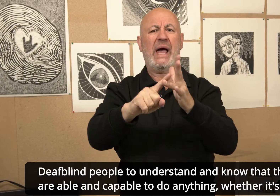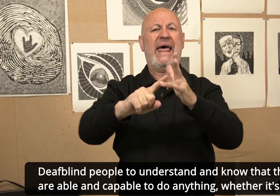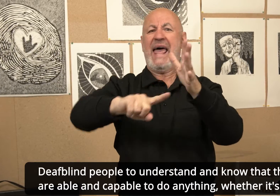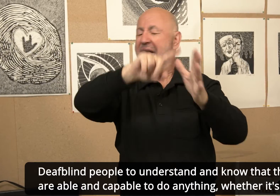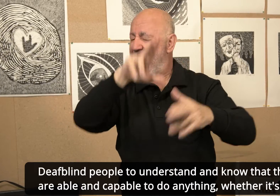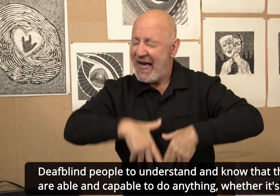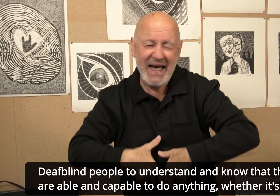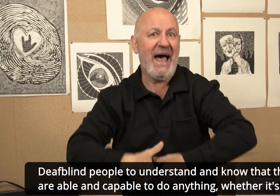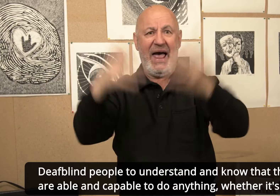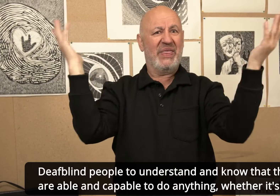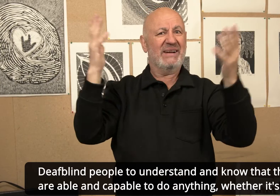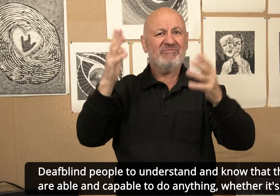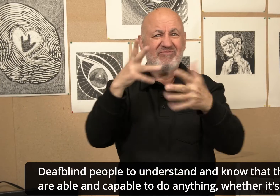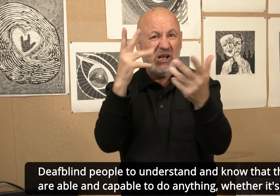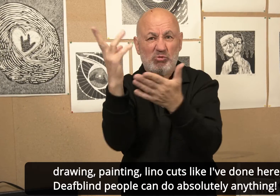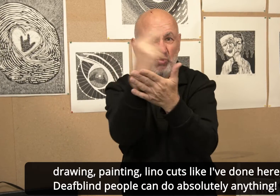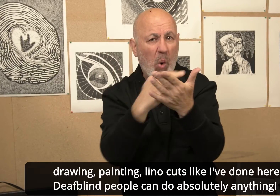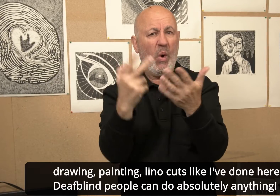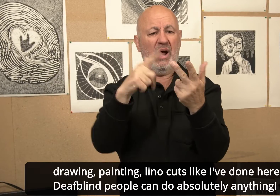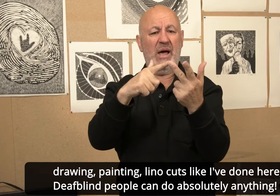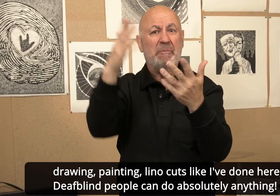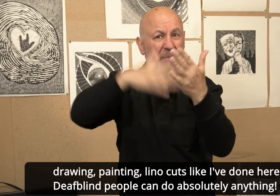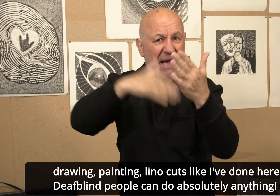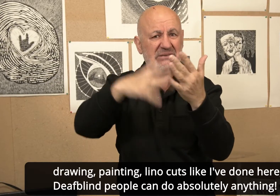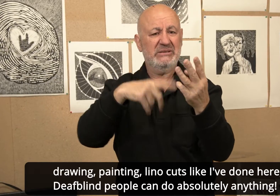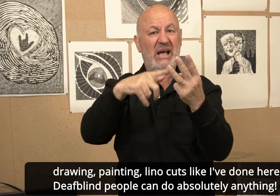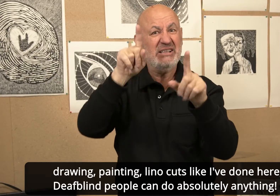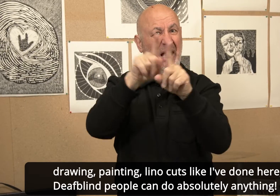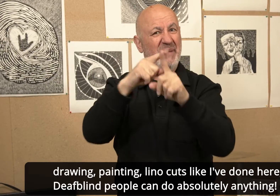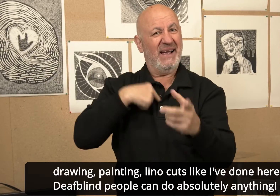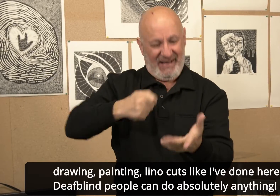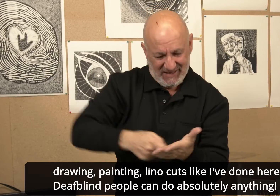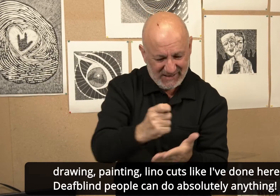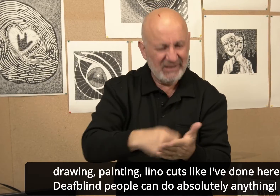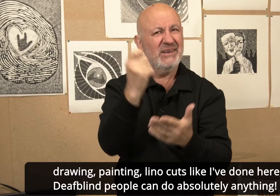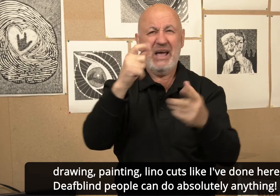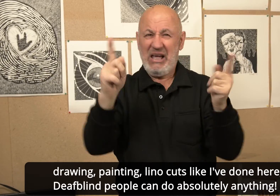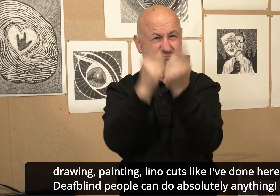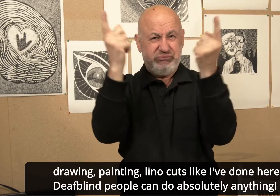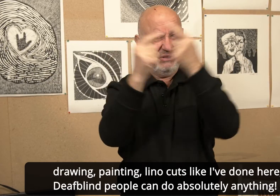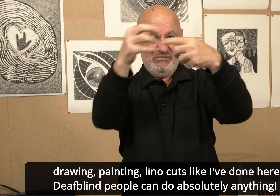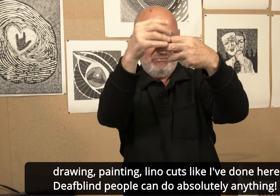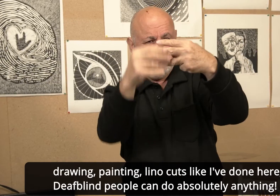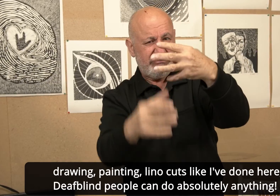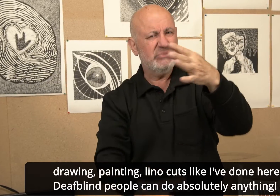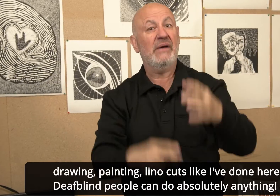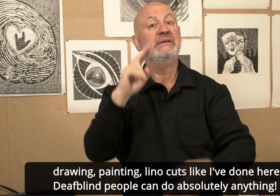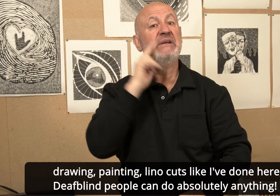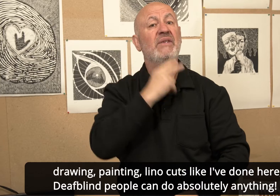know that they are able and capable to do anything, whether it's drawing, painting, lino cuts like I've